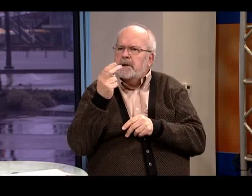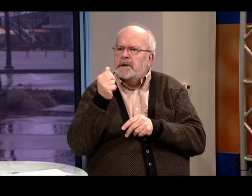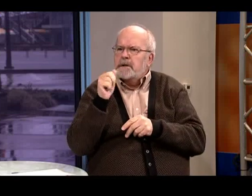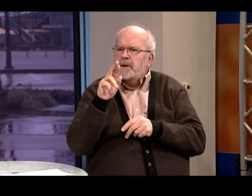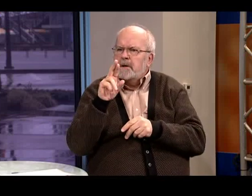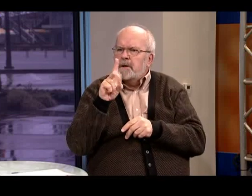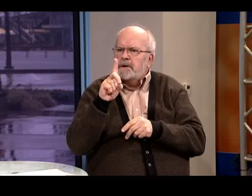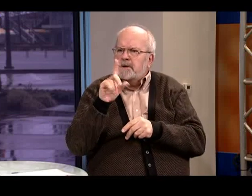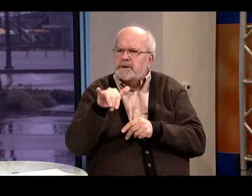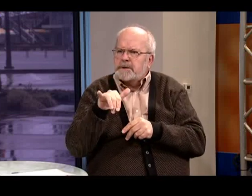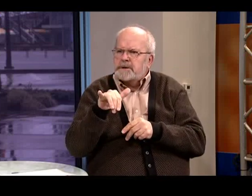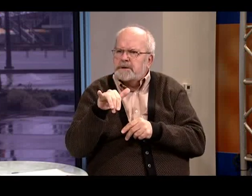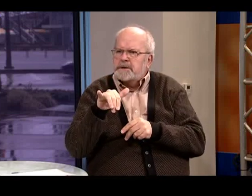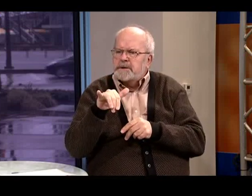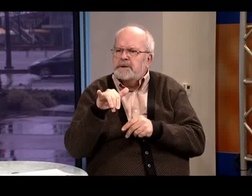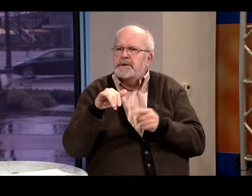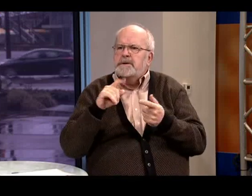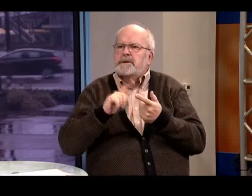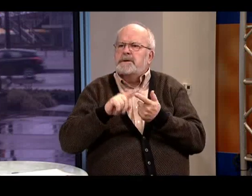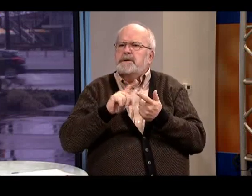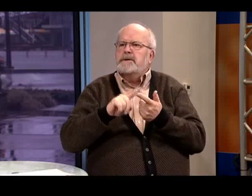with them. We had several people. We had Monty Hardy.